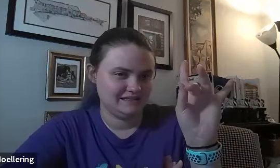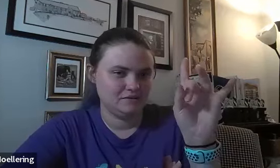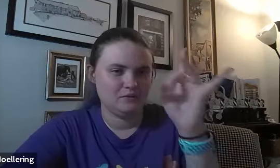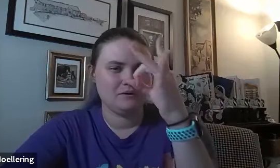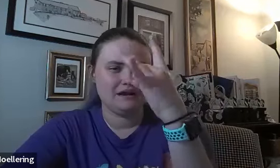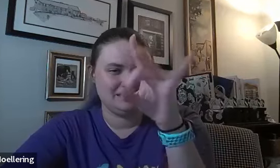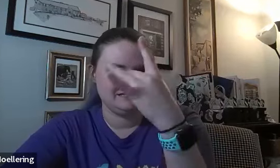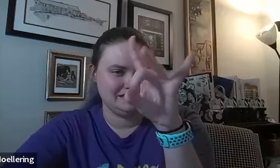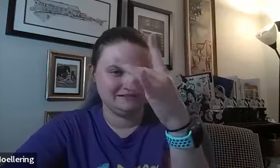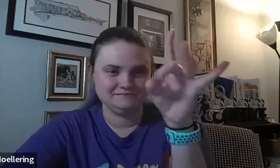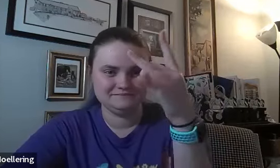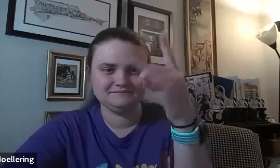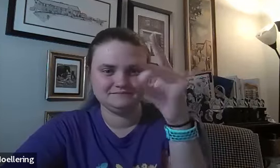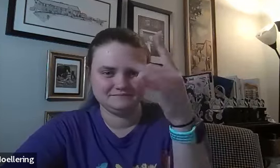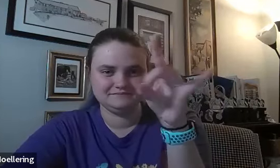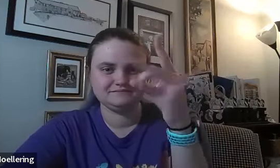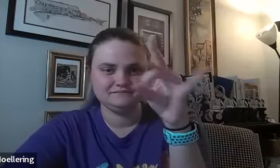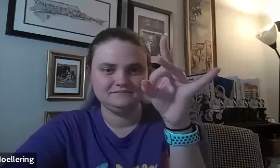18 or 18,